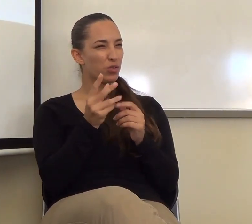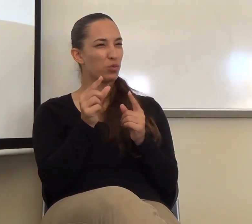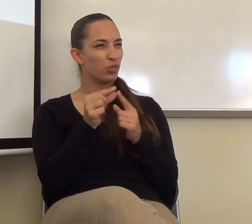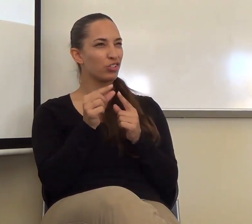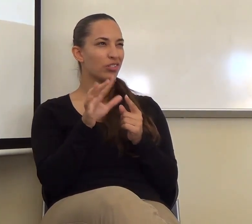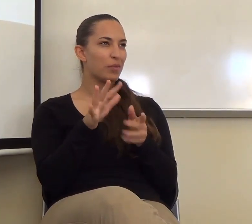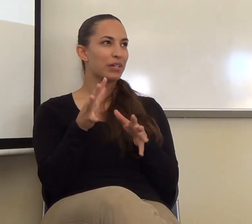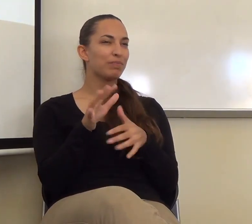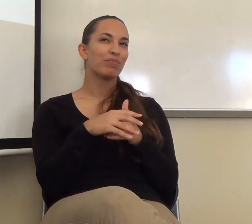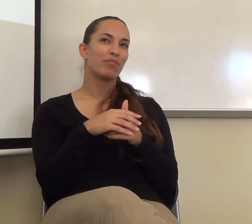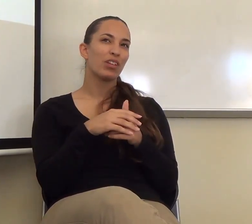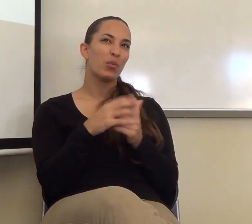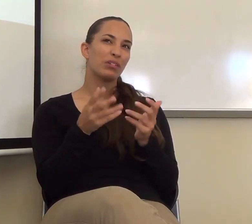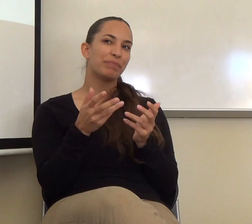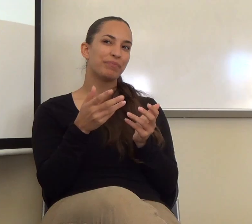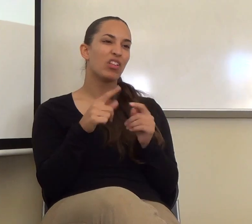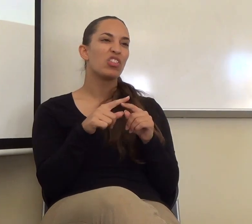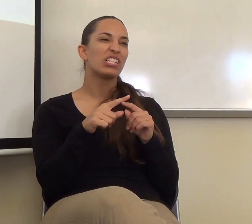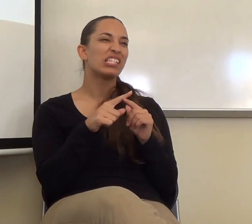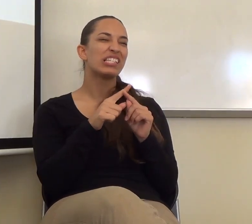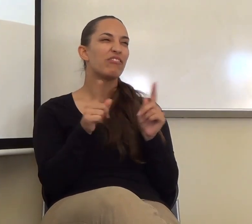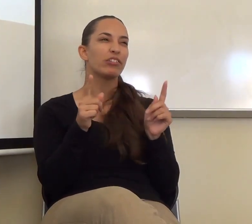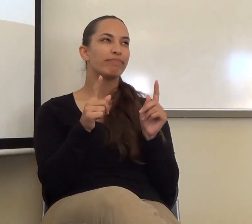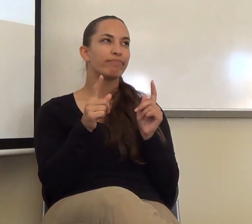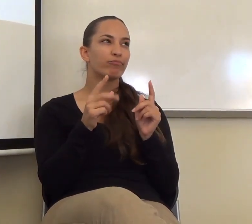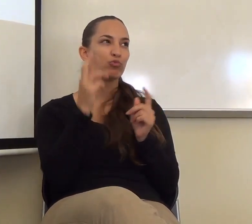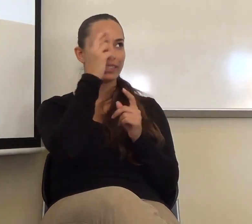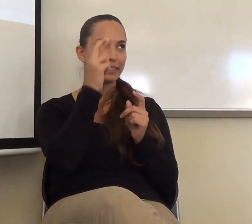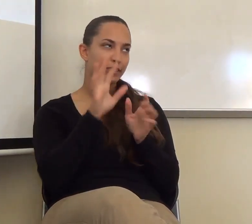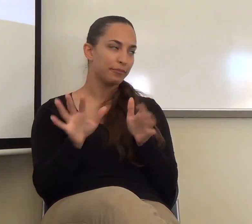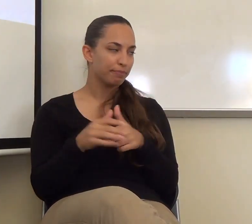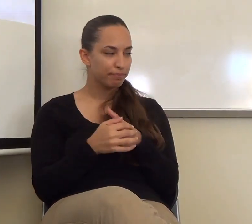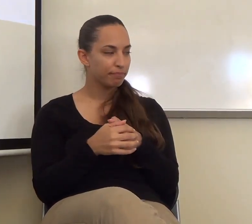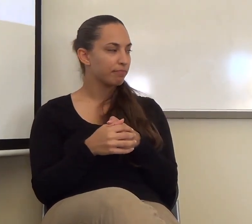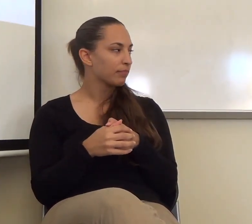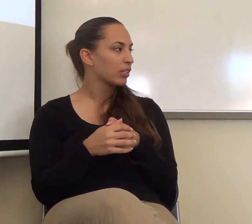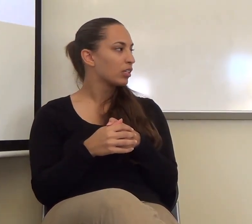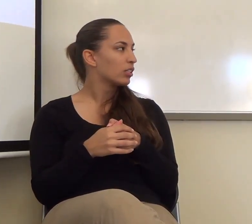well, they're different issues here. Okay,